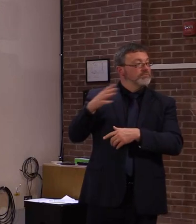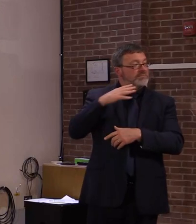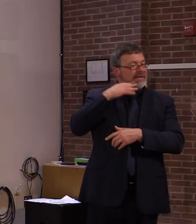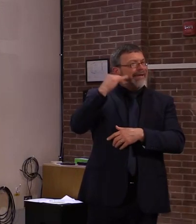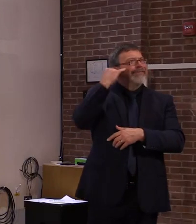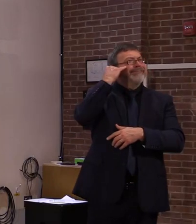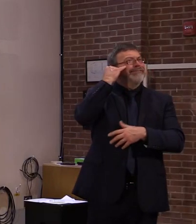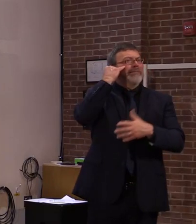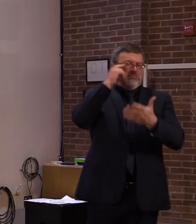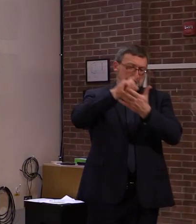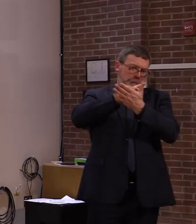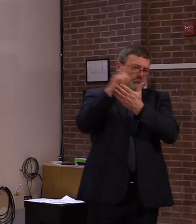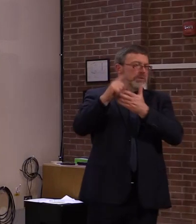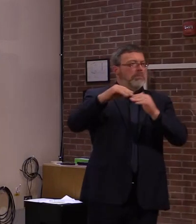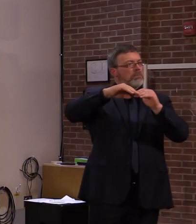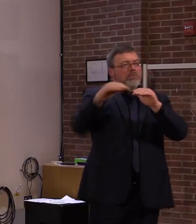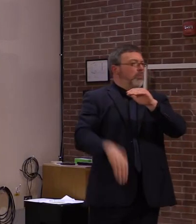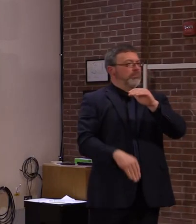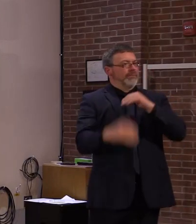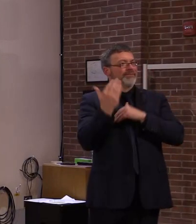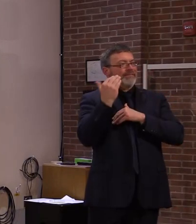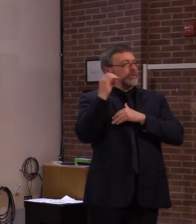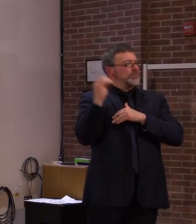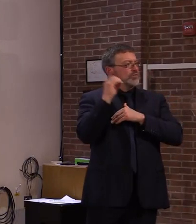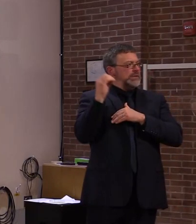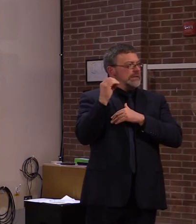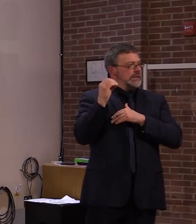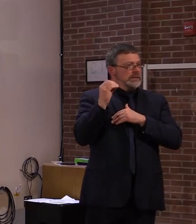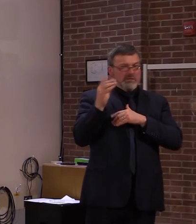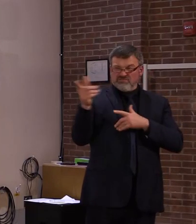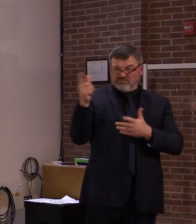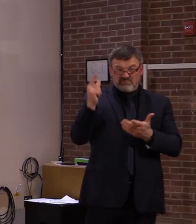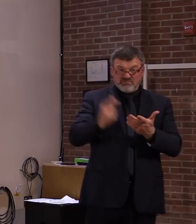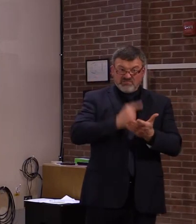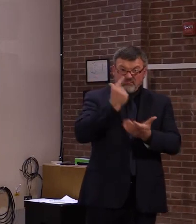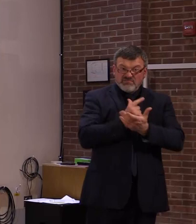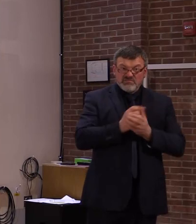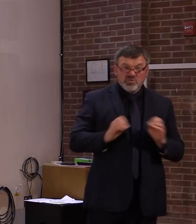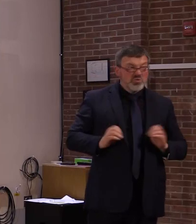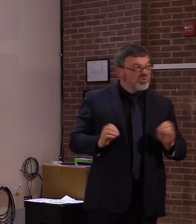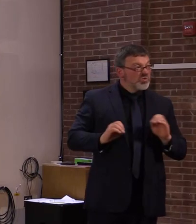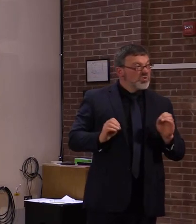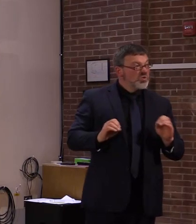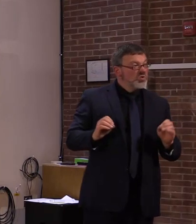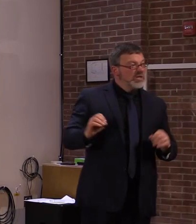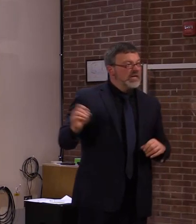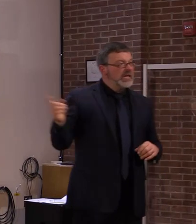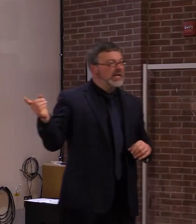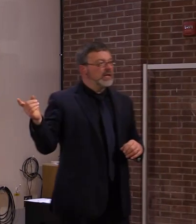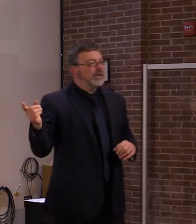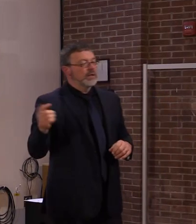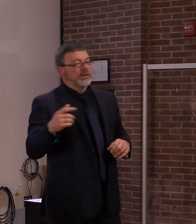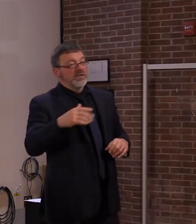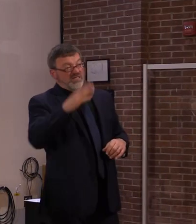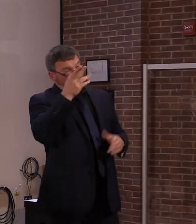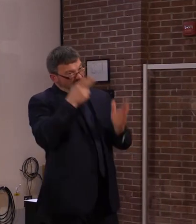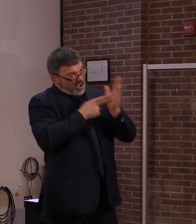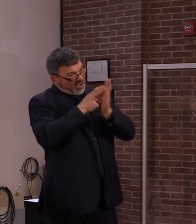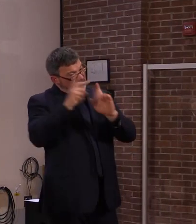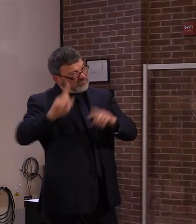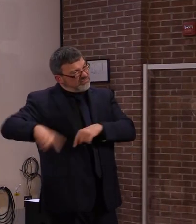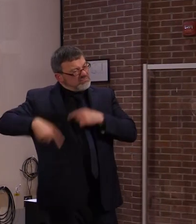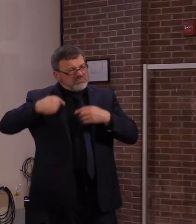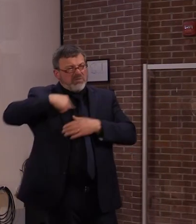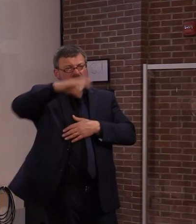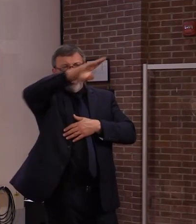to have shelter available for everybody who asks for it? Yeah, I don't think there was ever a guarantee, Peter, that we would have shelter available.